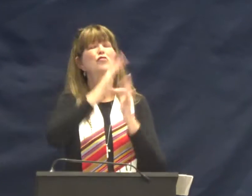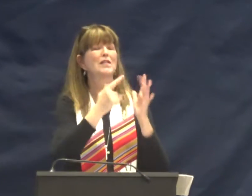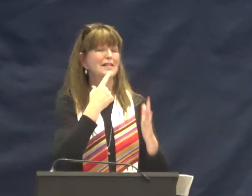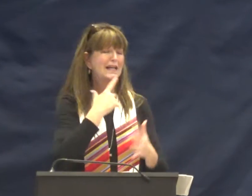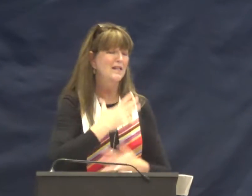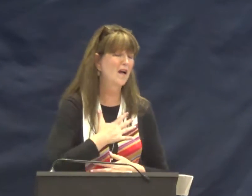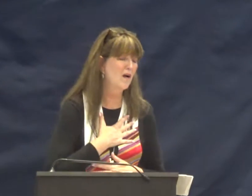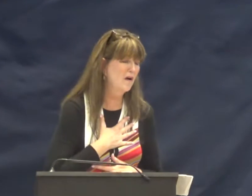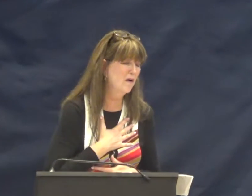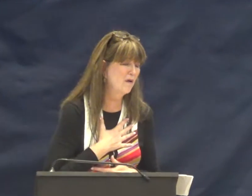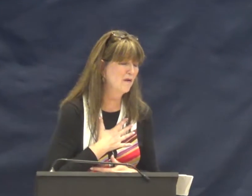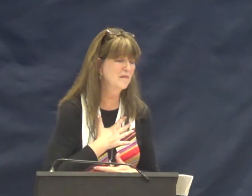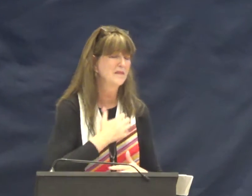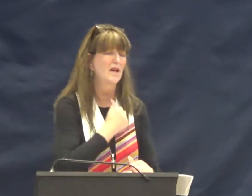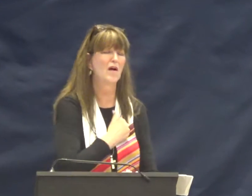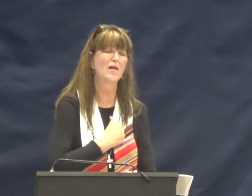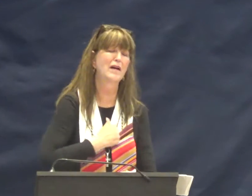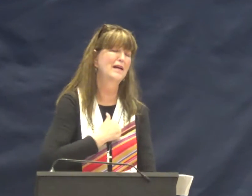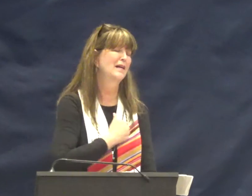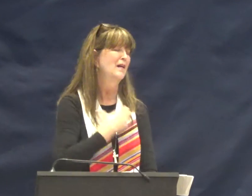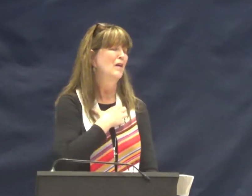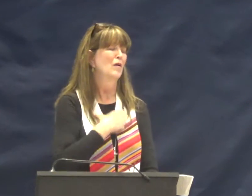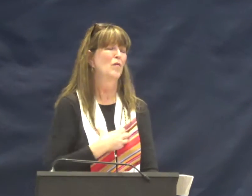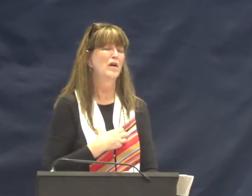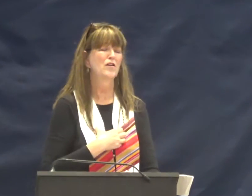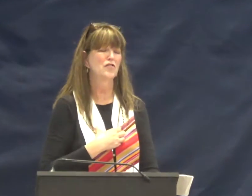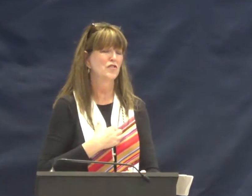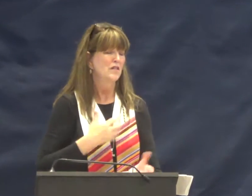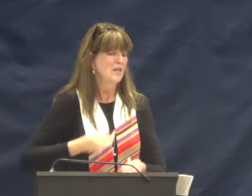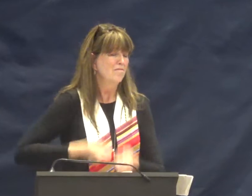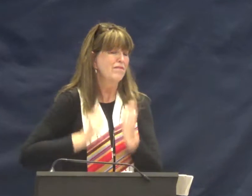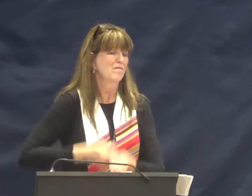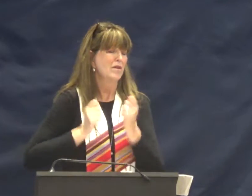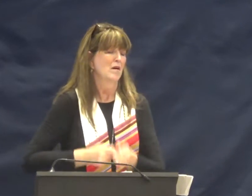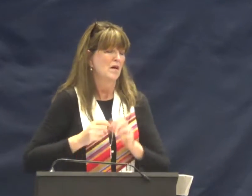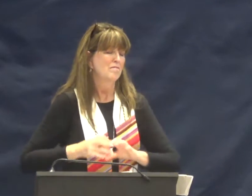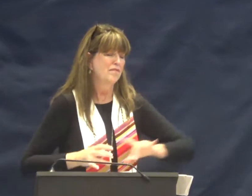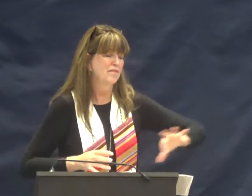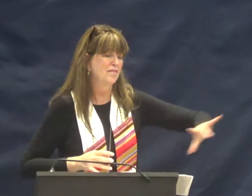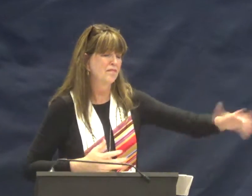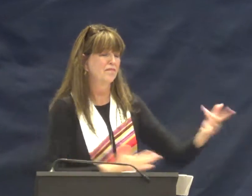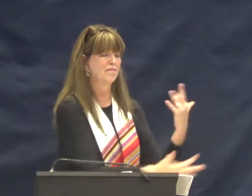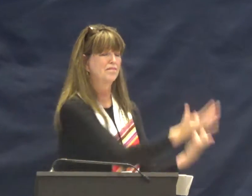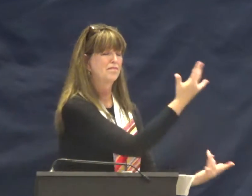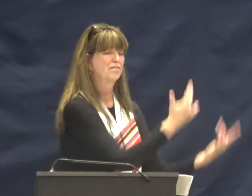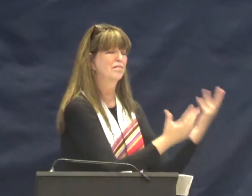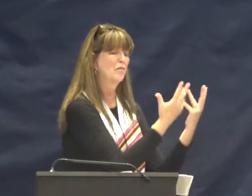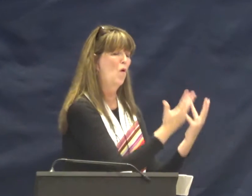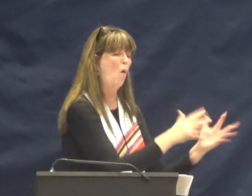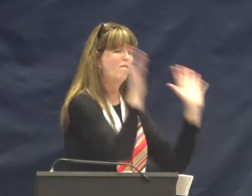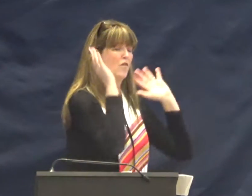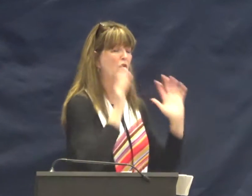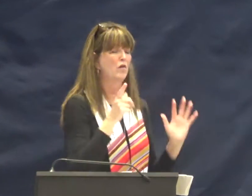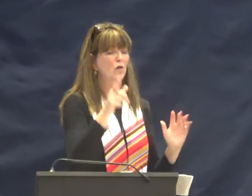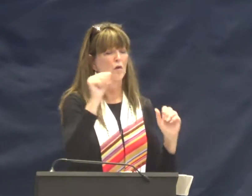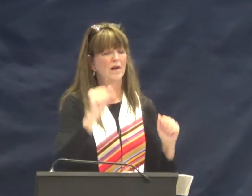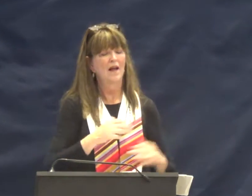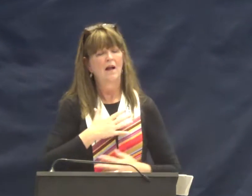But Jesus knows, and Jesus is touched and says, I am so sorry. I wish I could dig this out, winnow it